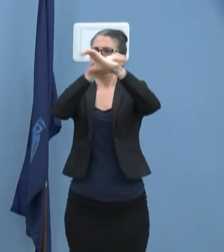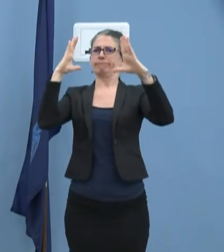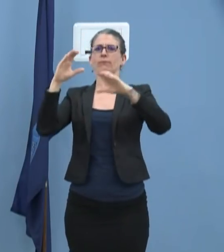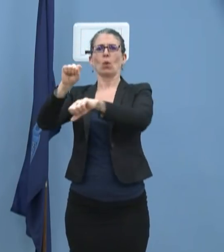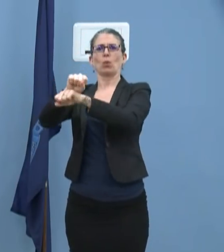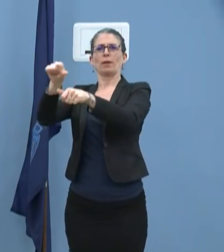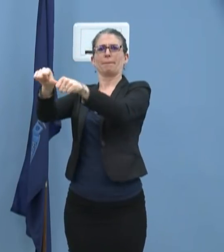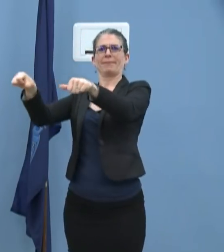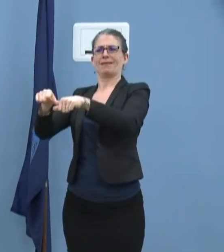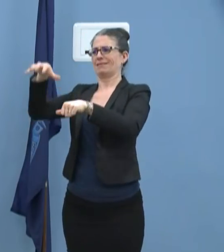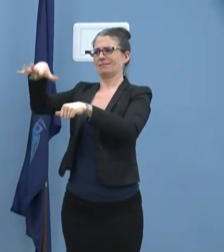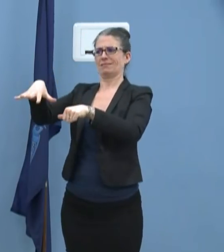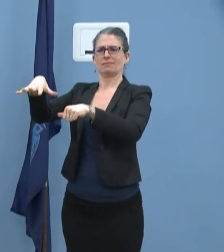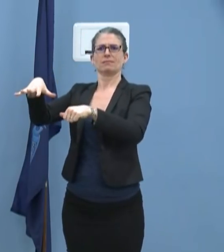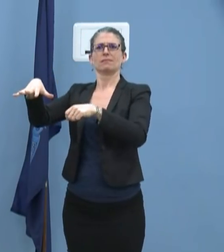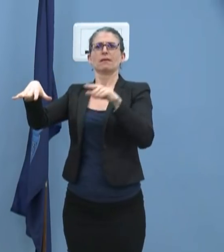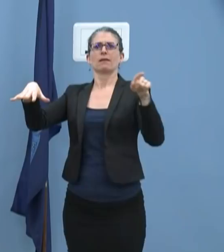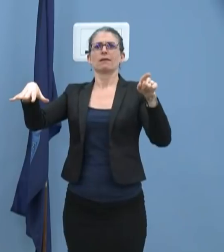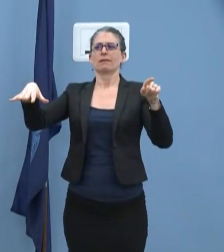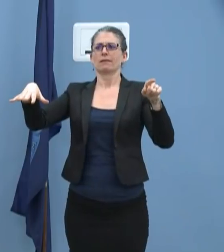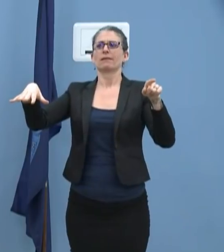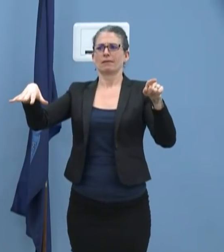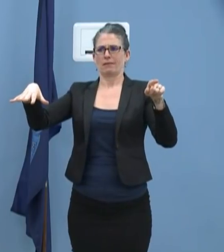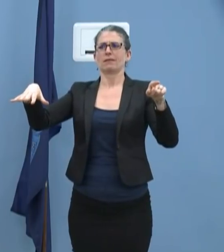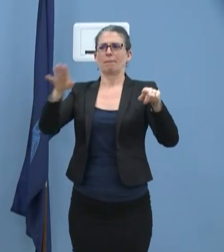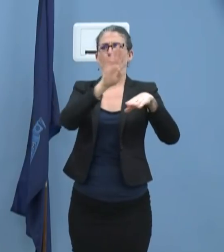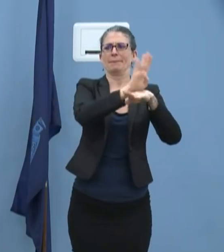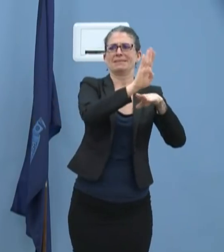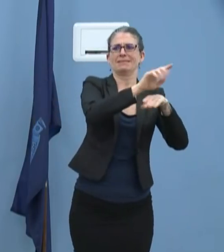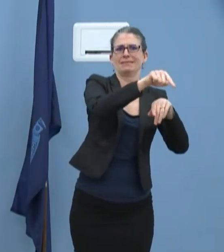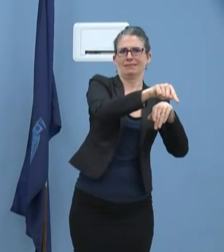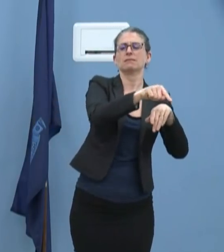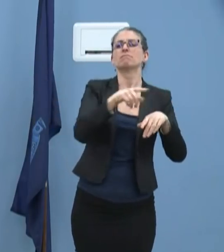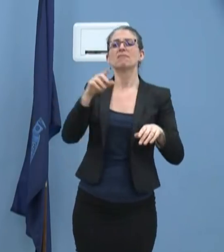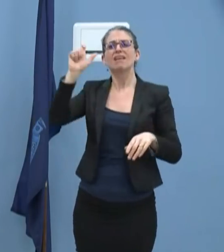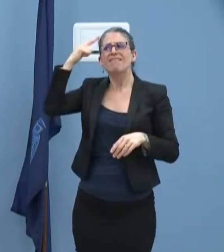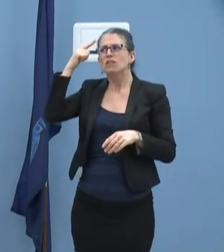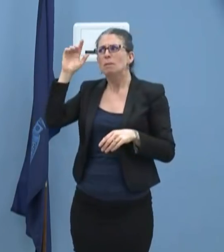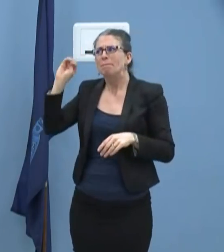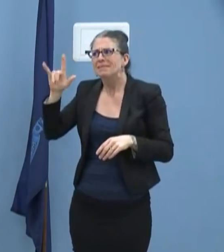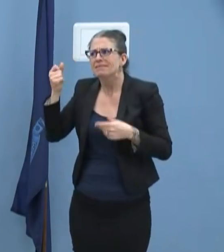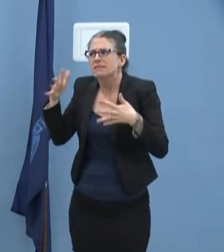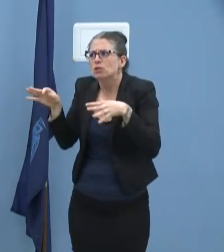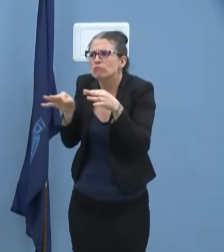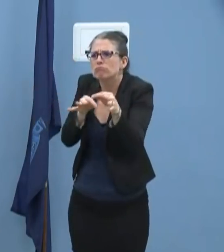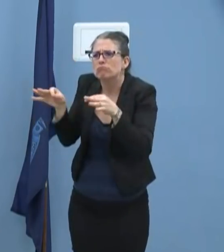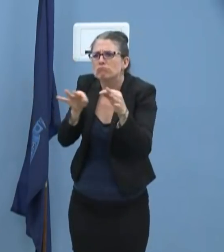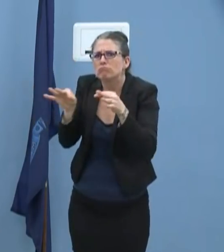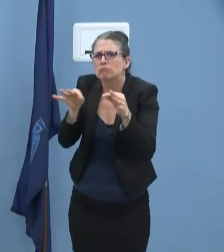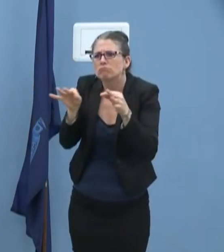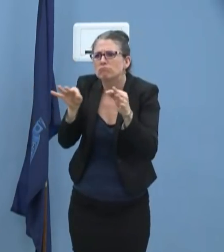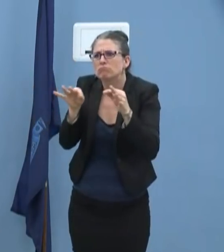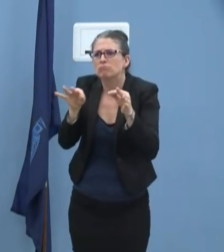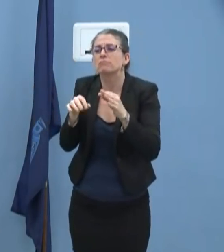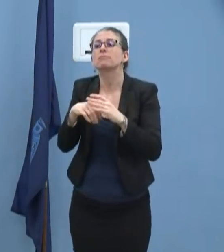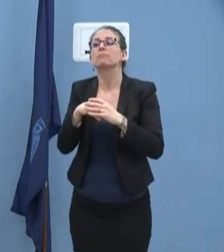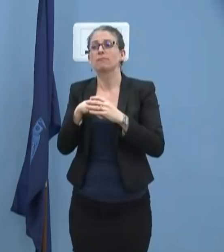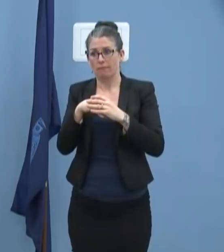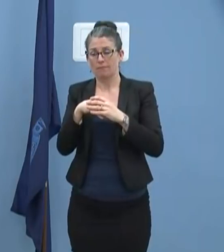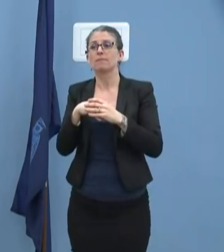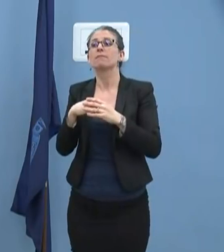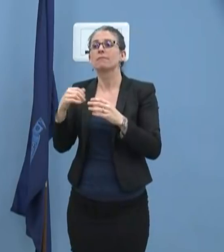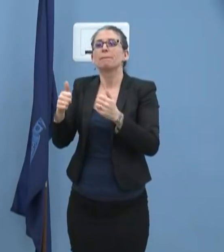businesses that Governor Mills has noted. The first is that workplaces, for the most part, are not areas of tight